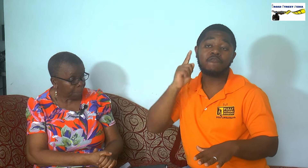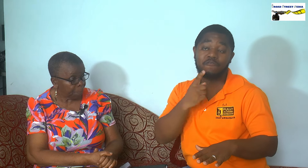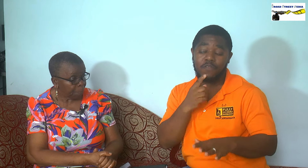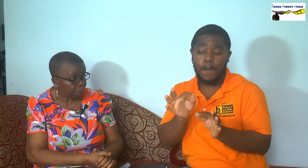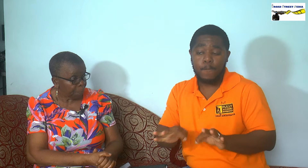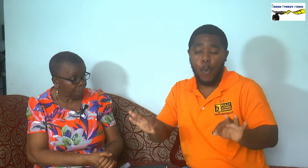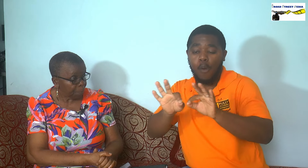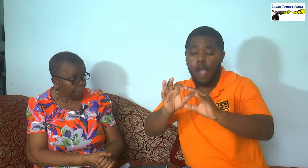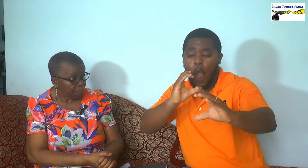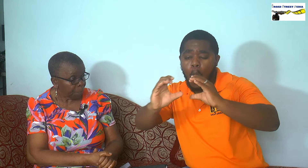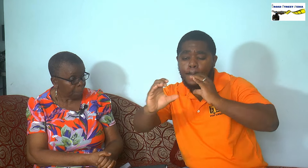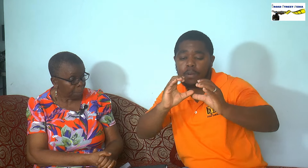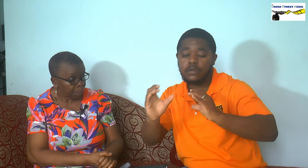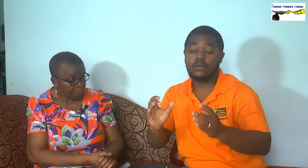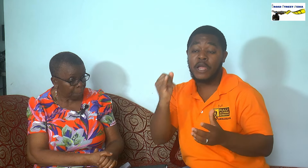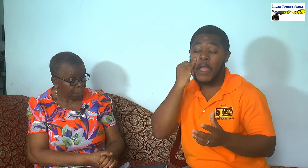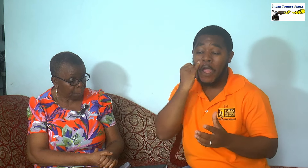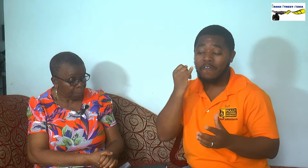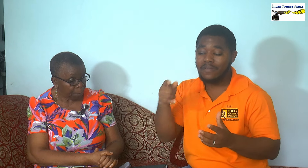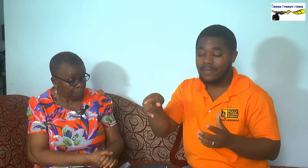the deaf children and the deaf adults.